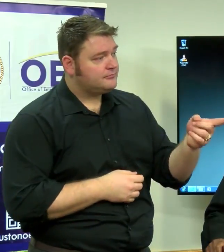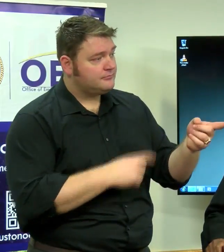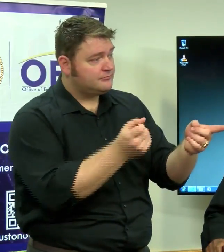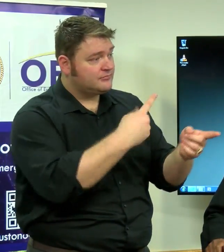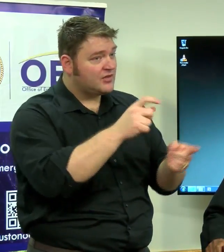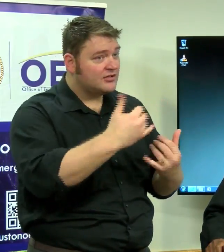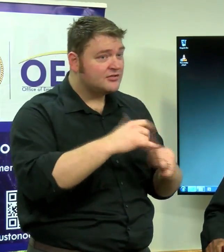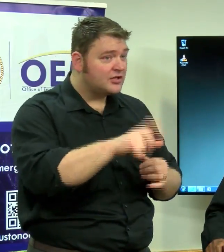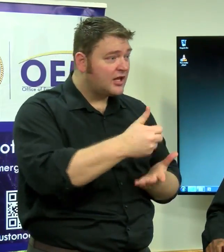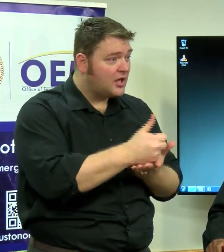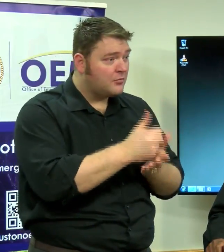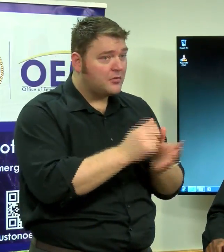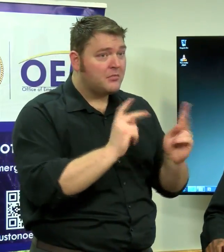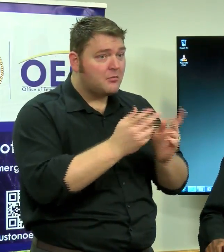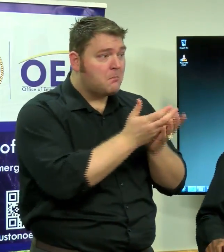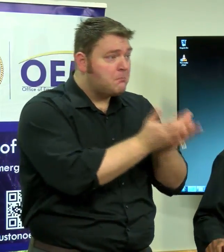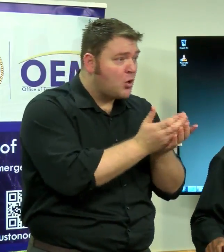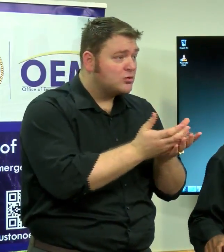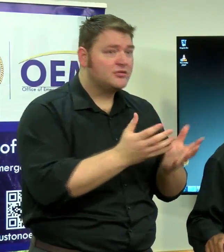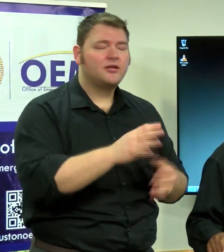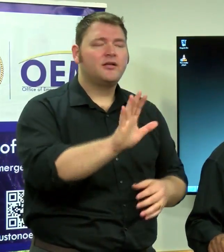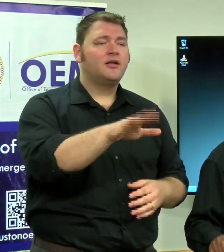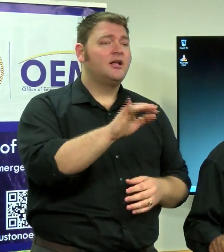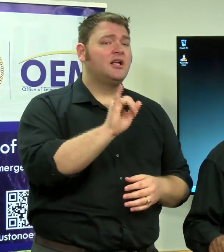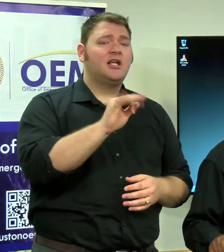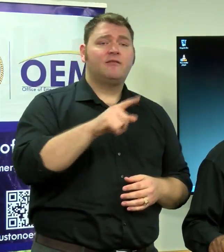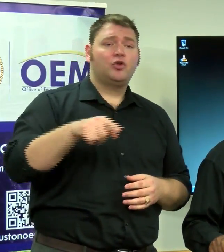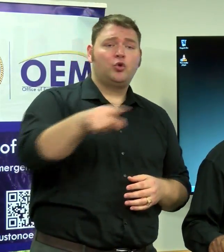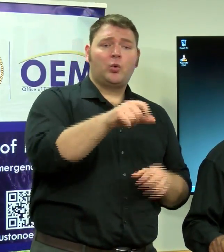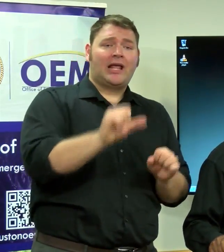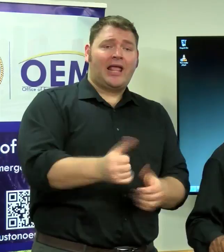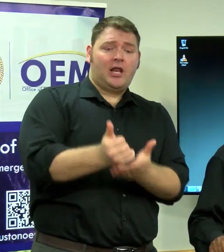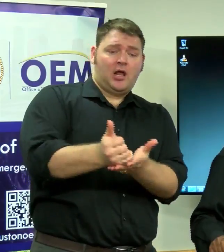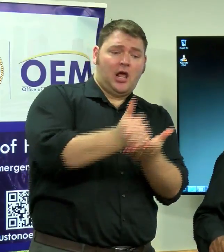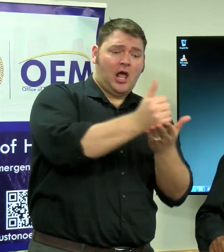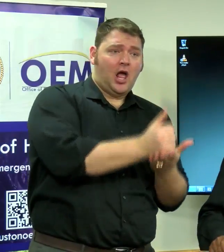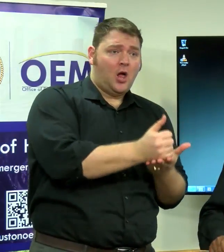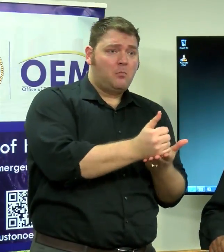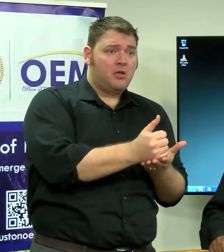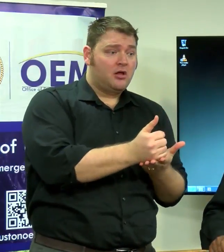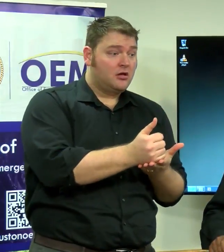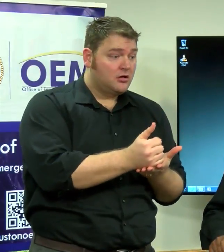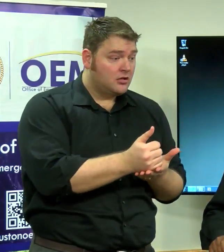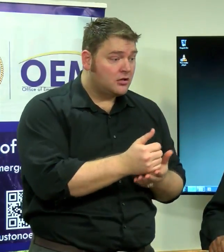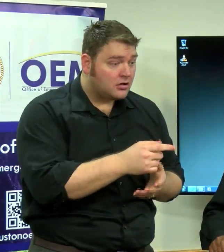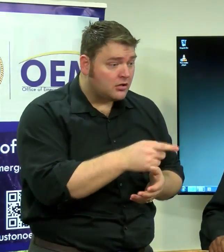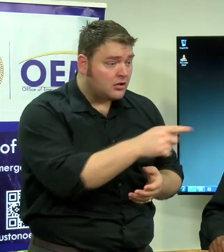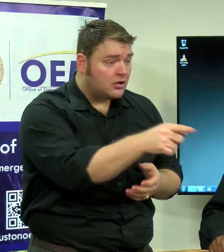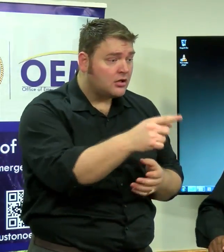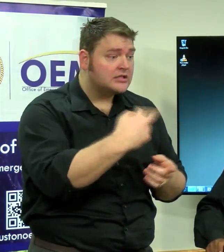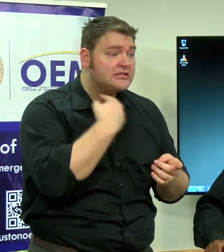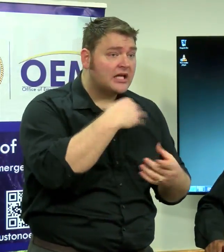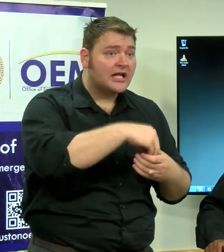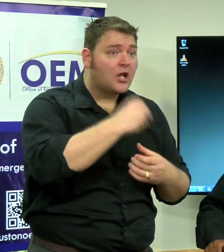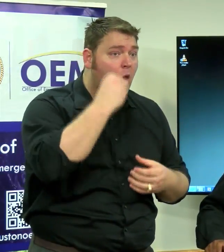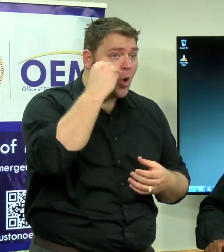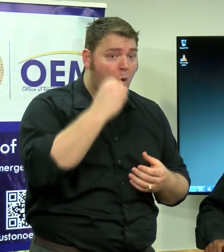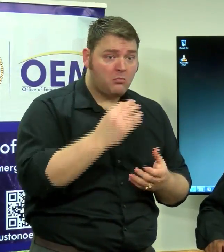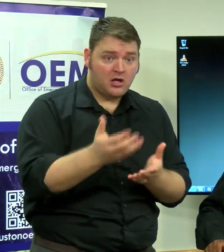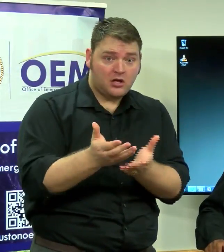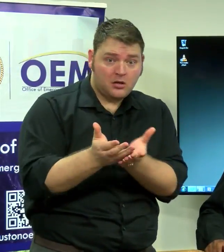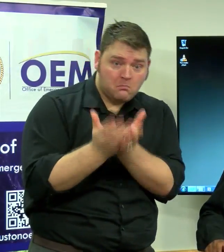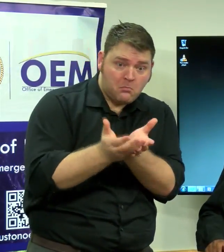that? Look, any assistance or people that can help us to evacuate people in a stressful situation, I will take